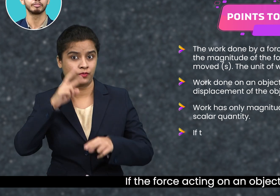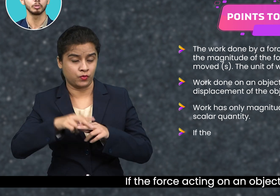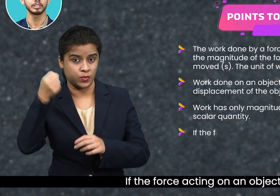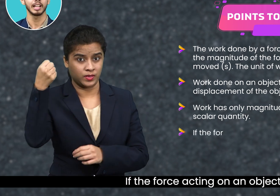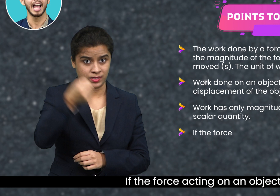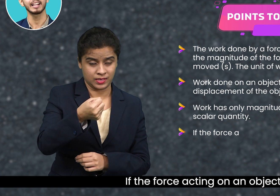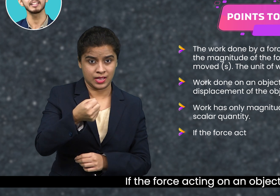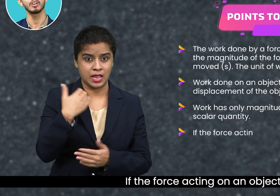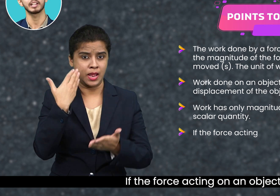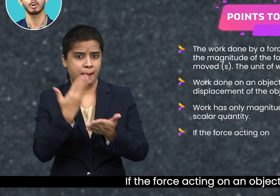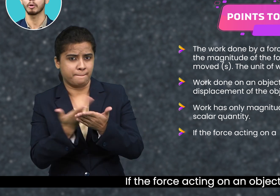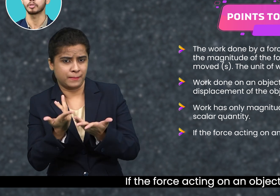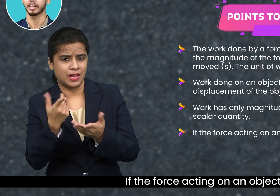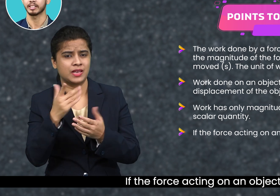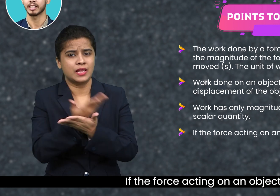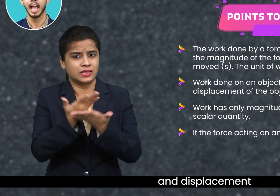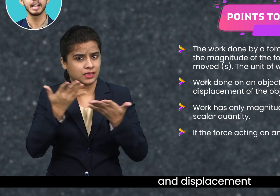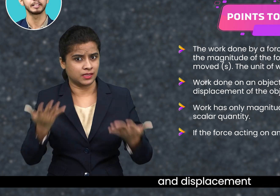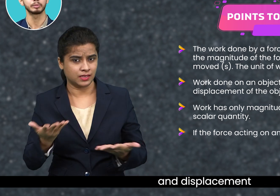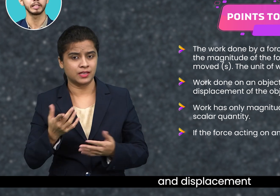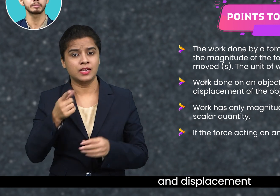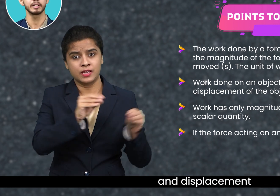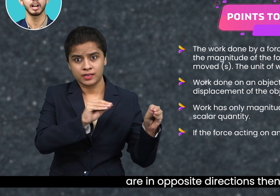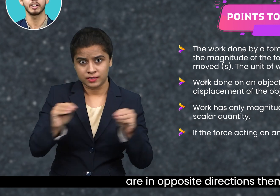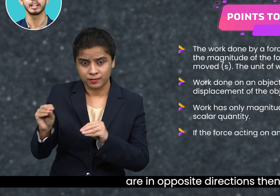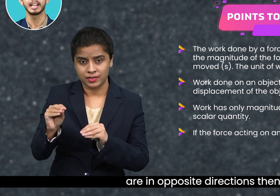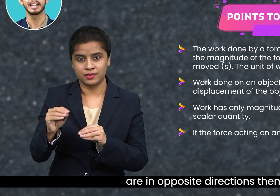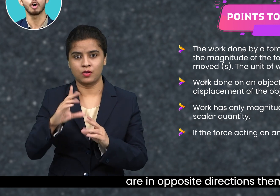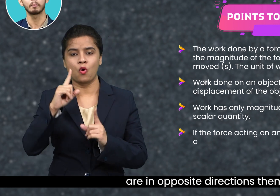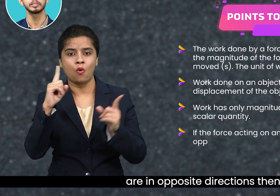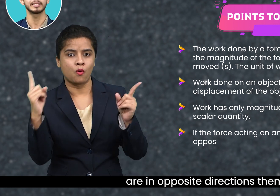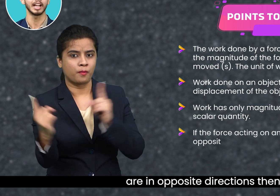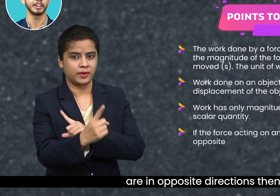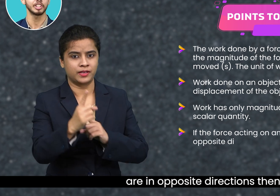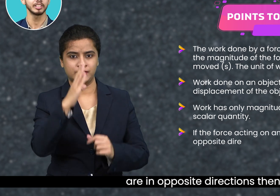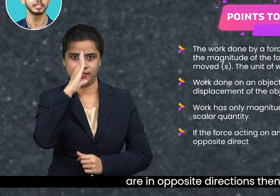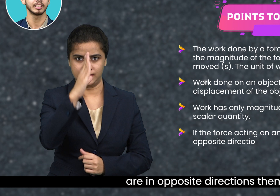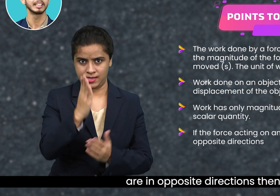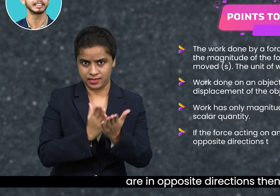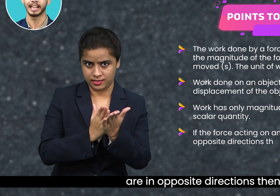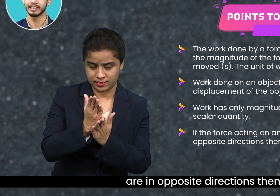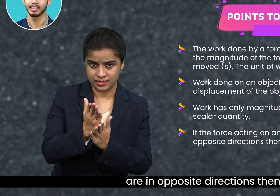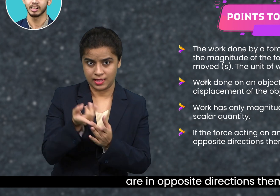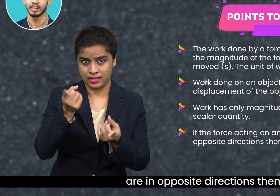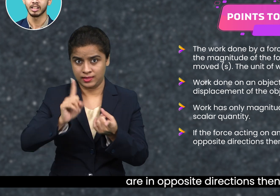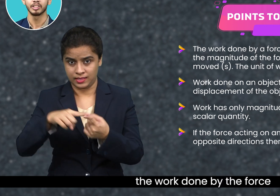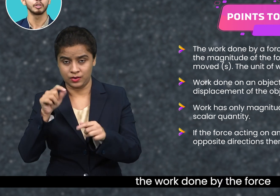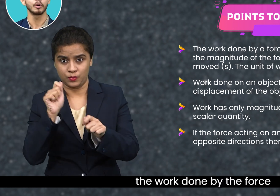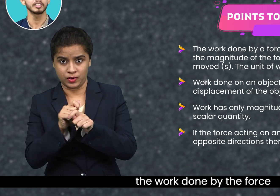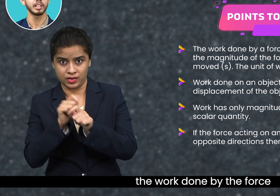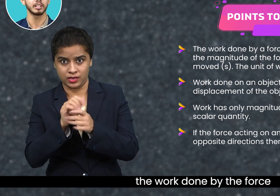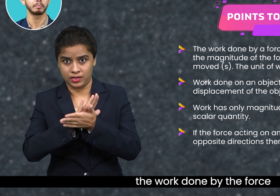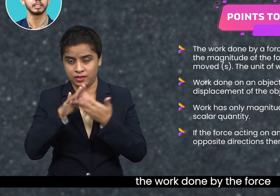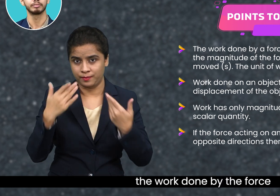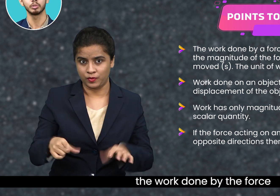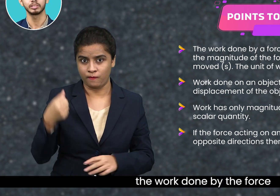If the force acting on an object and displacement are in opposite directions, then the